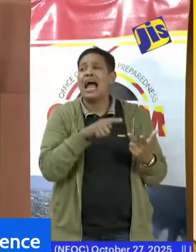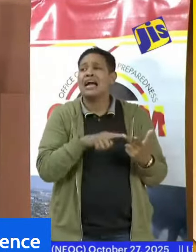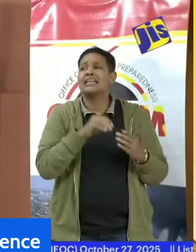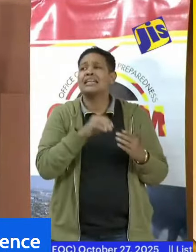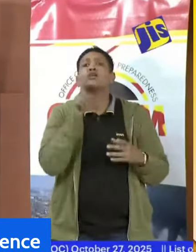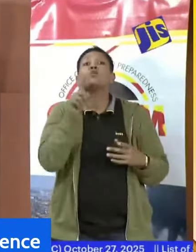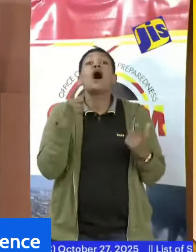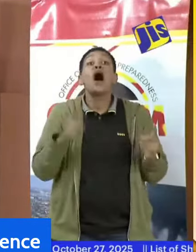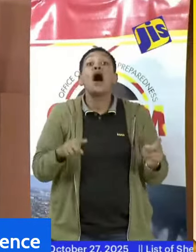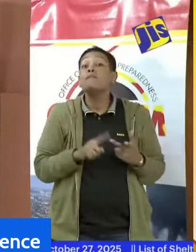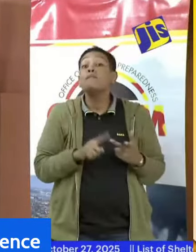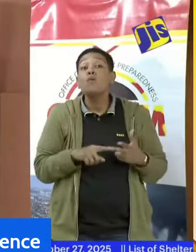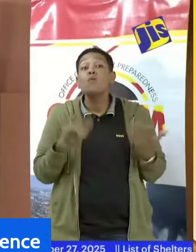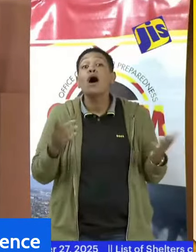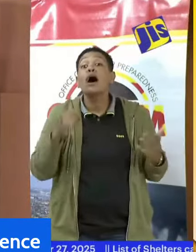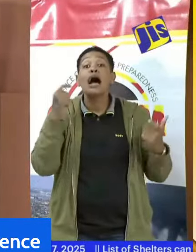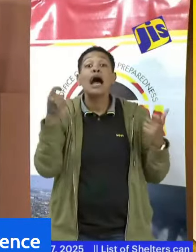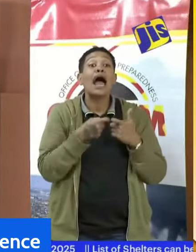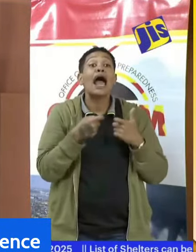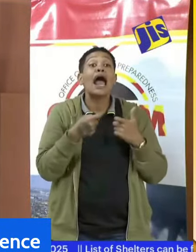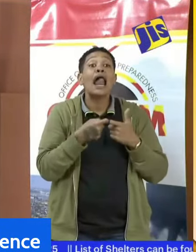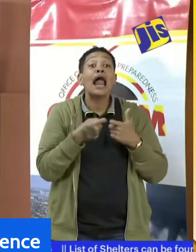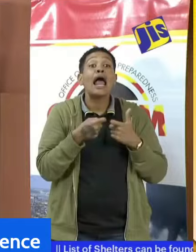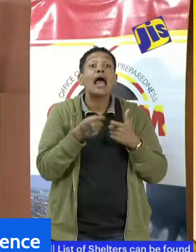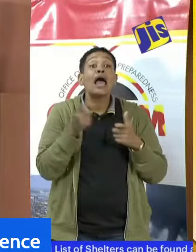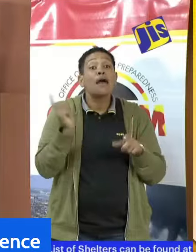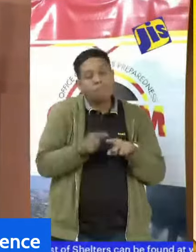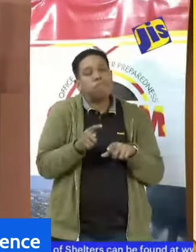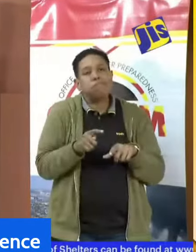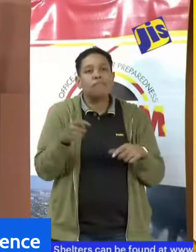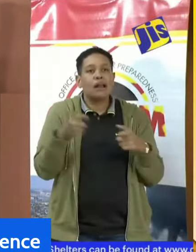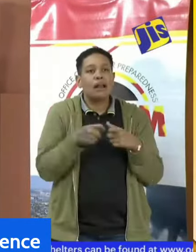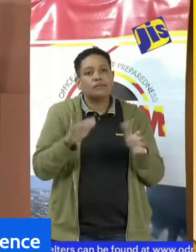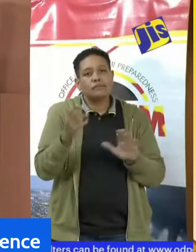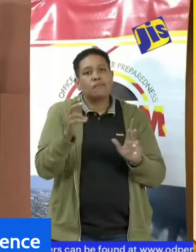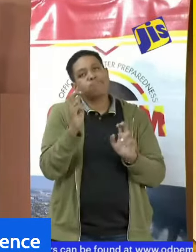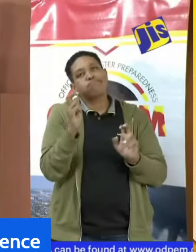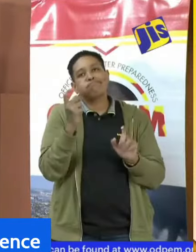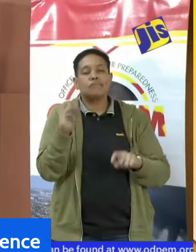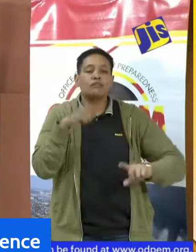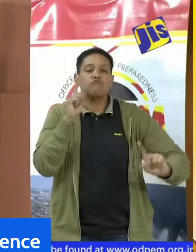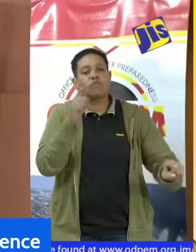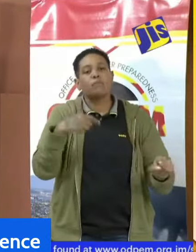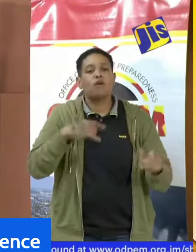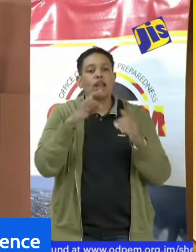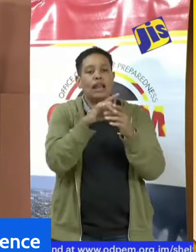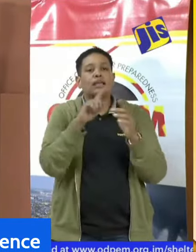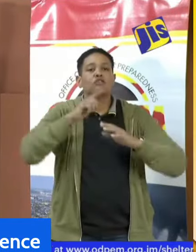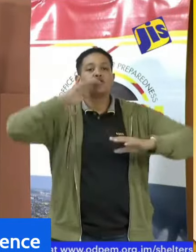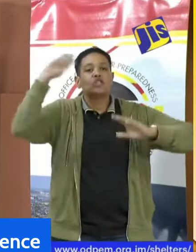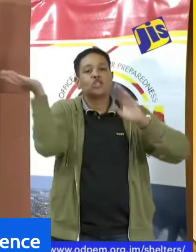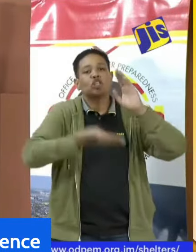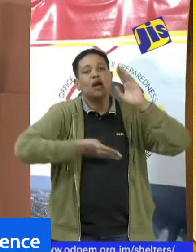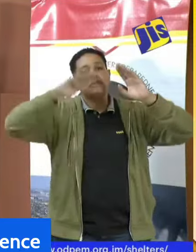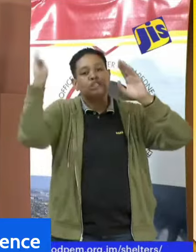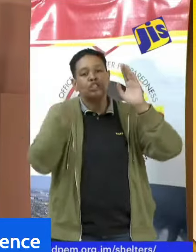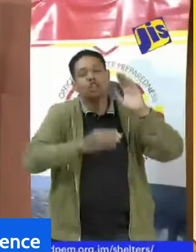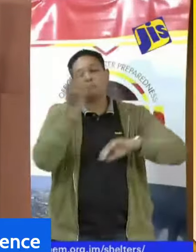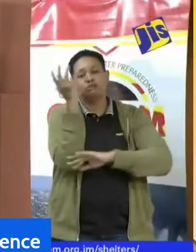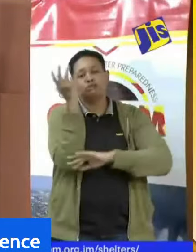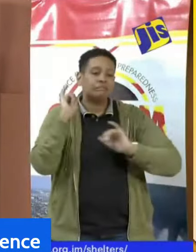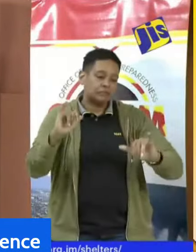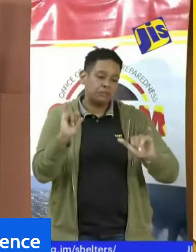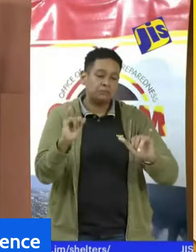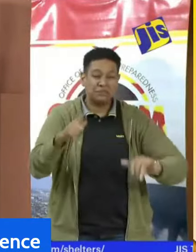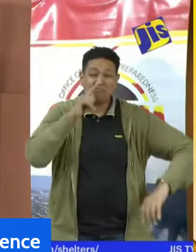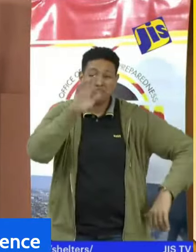one of the cases, there was an electrocution, as is reported to me, linked to the cutting down of trees. There have